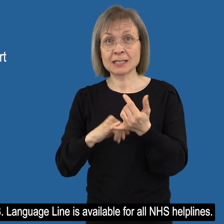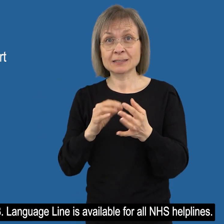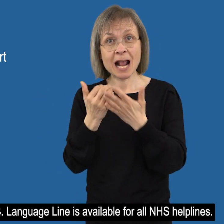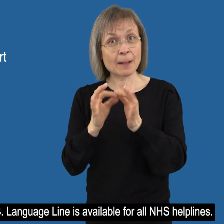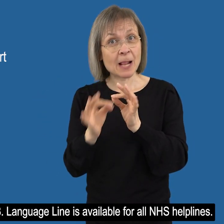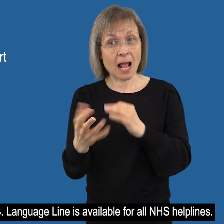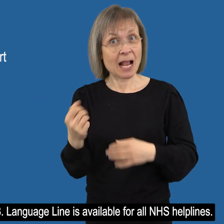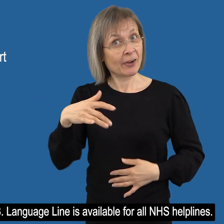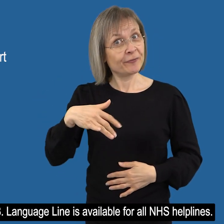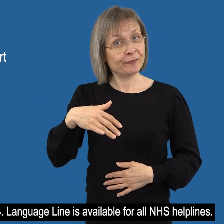helplines.